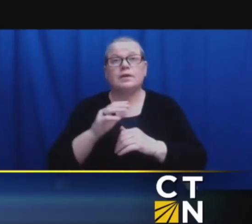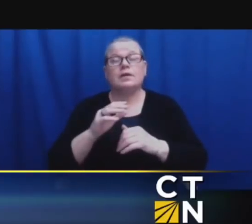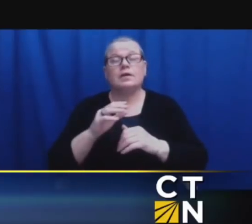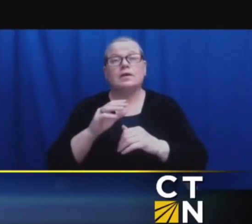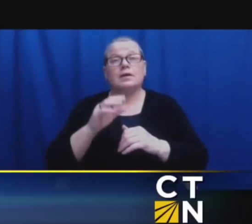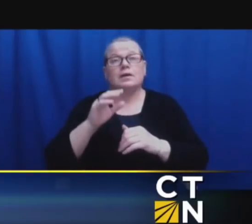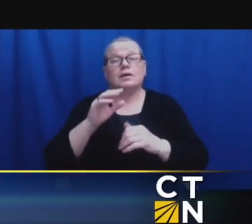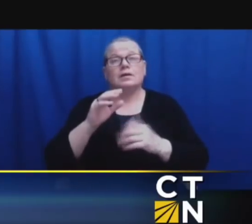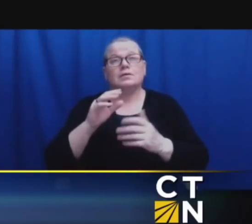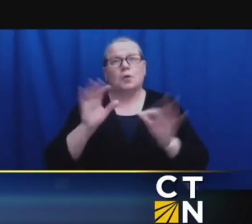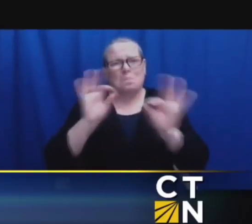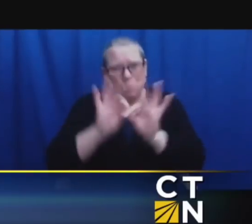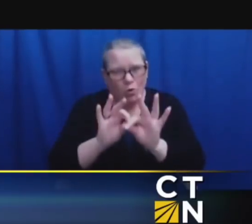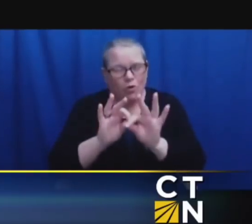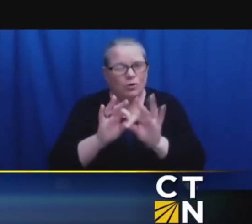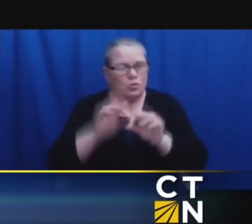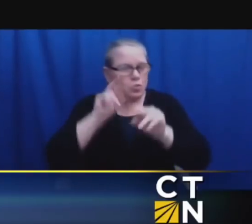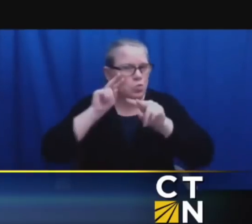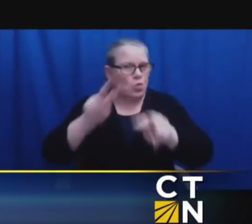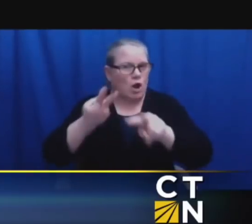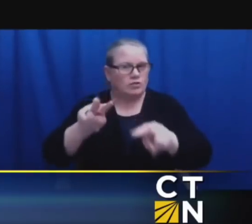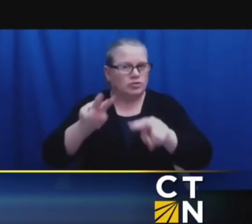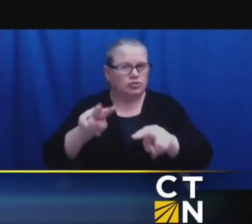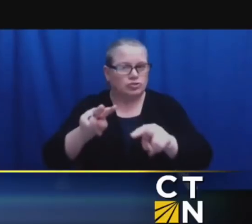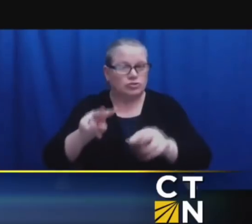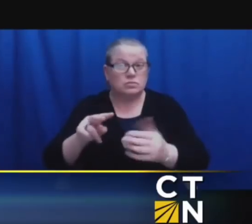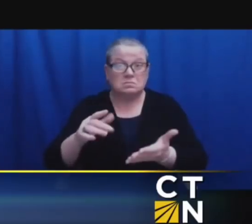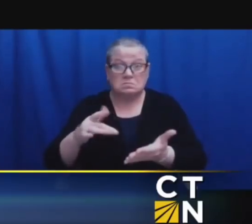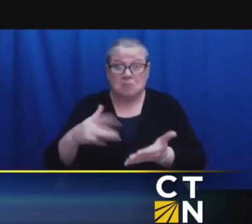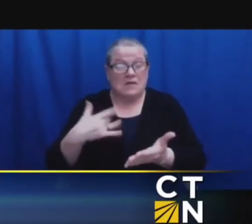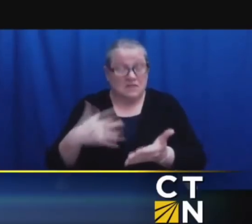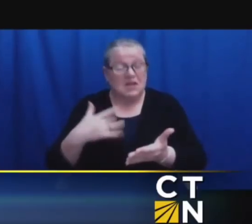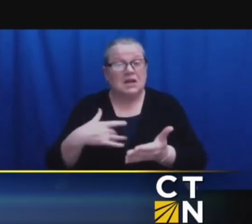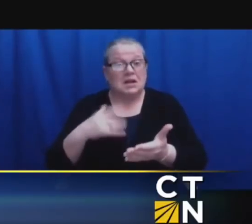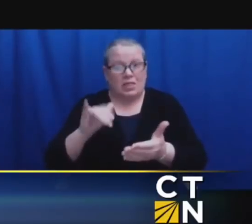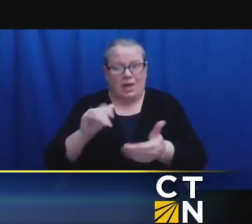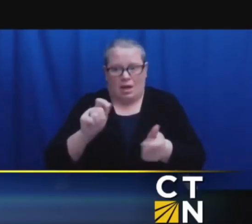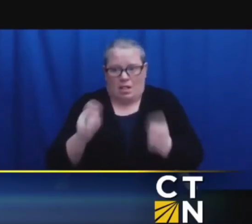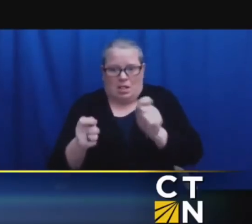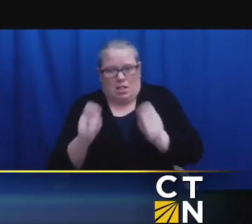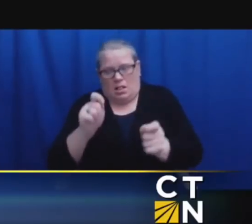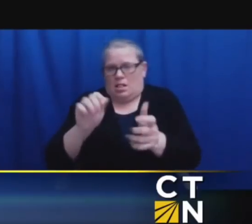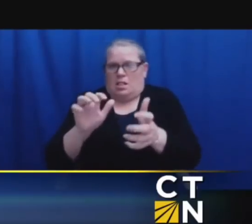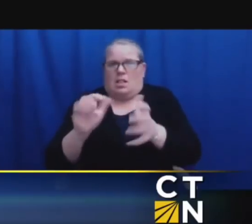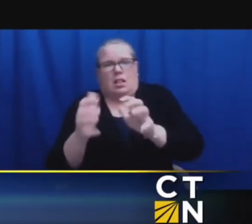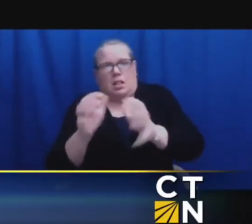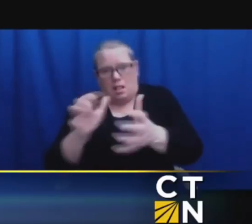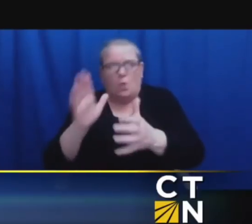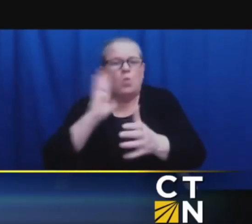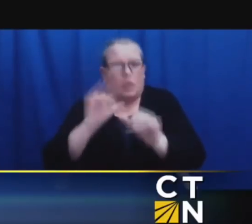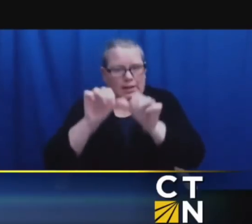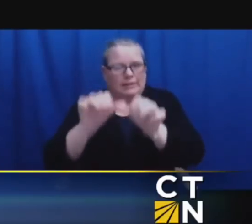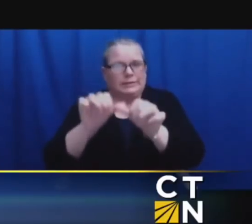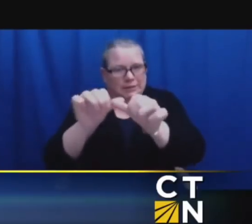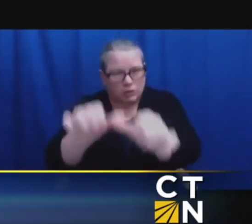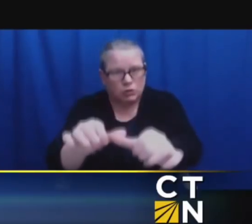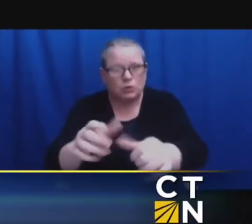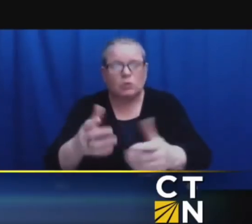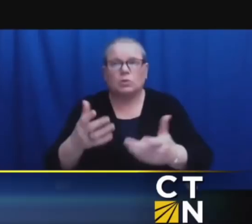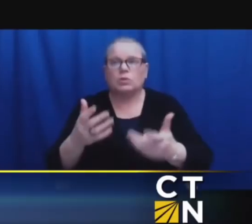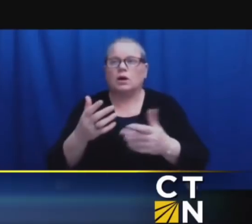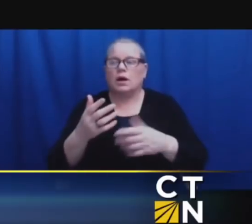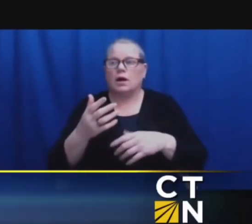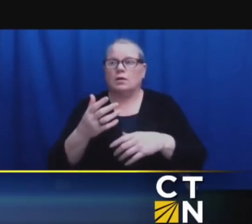I think the variants will continue to occur. I think it's very time consuming, it's very expensive,